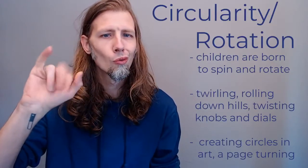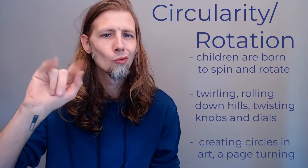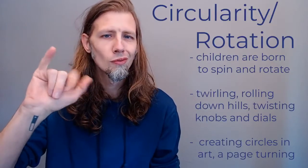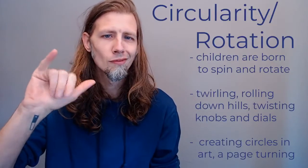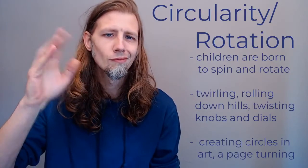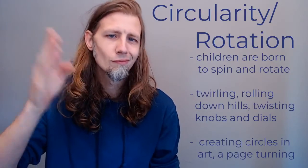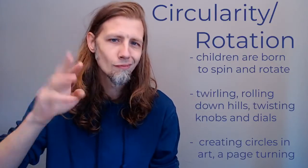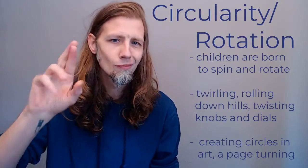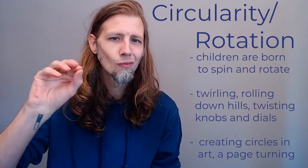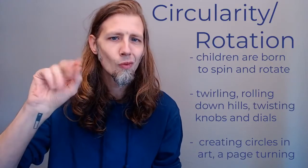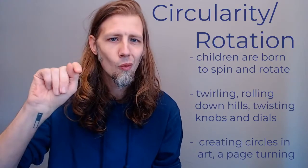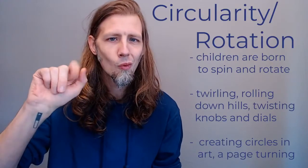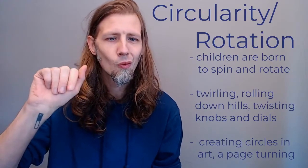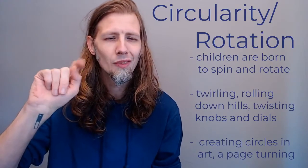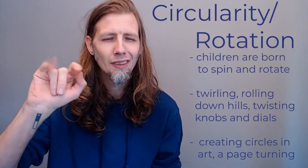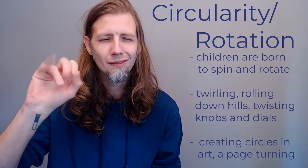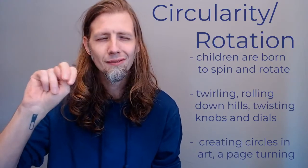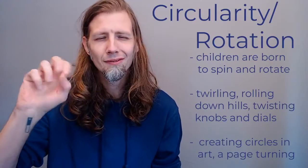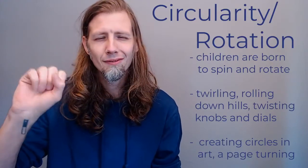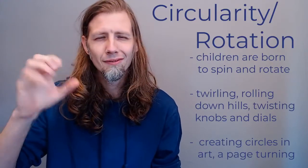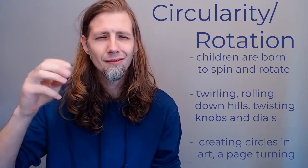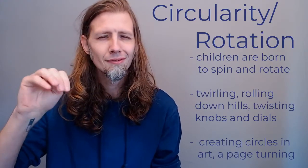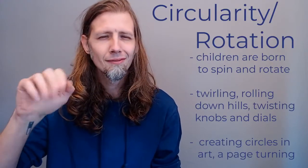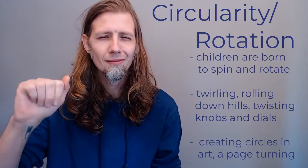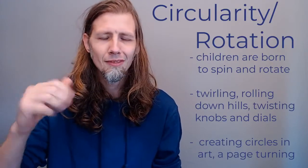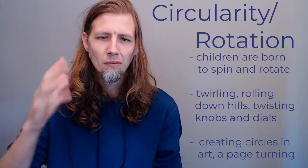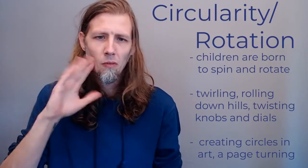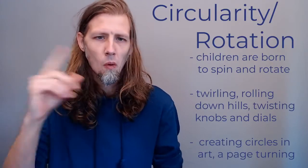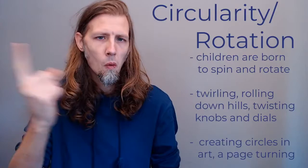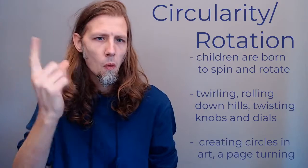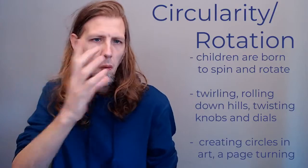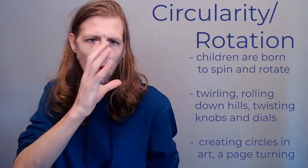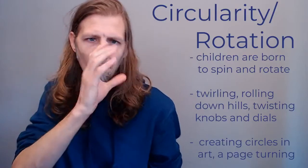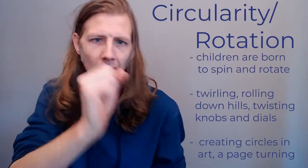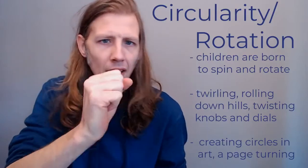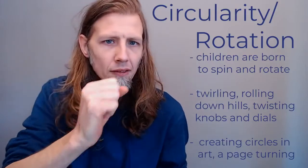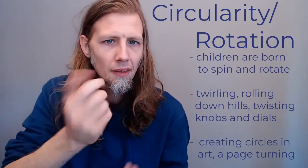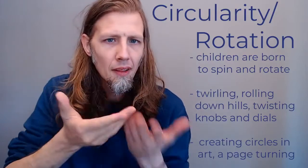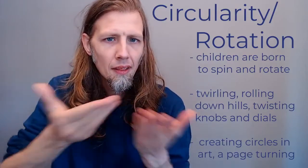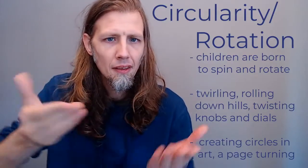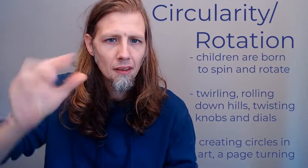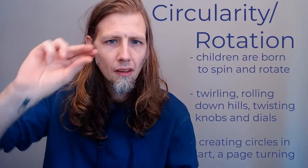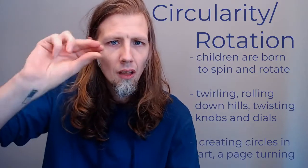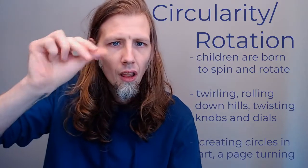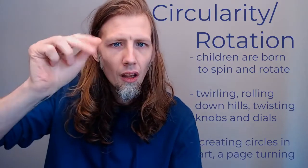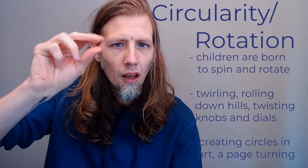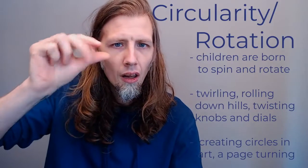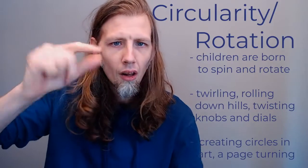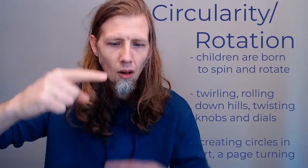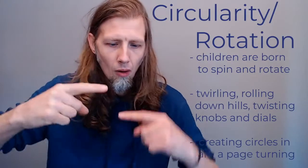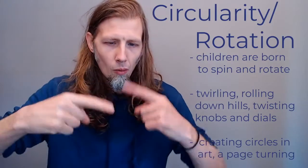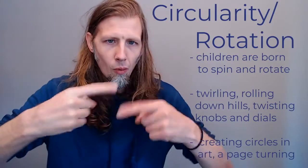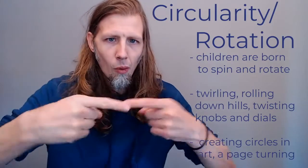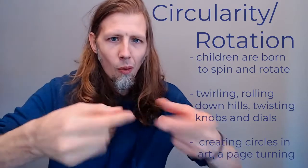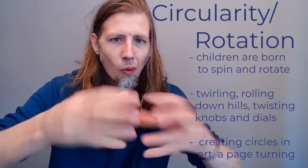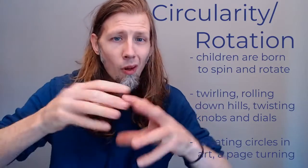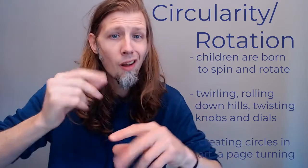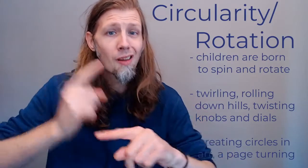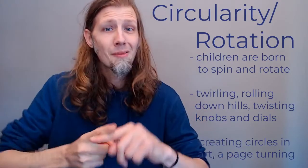and rotation. Children are enthralled by things that they can turn in their hands, objects that